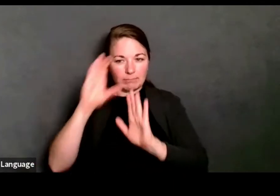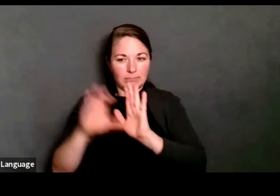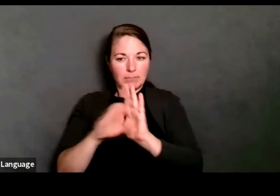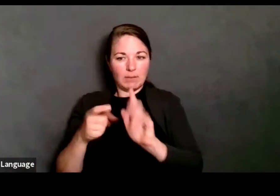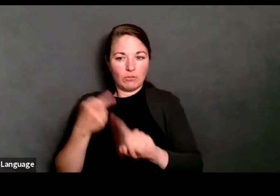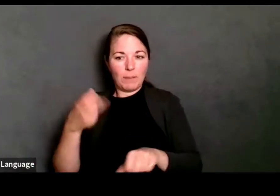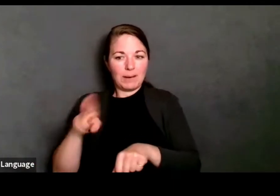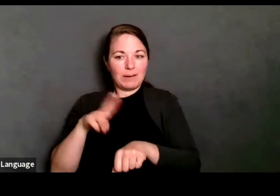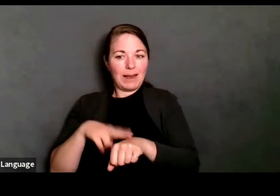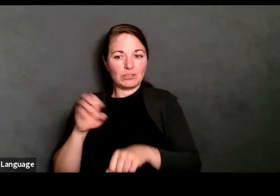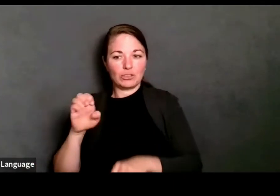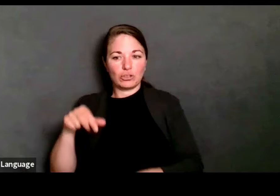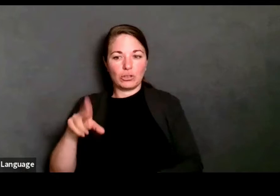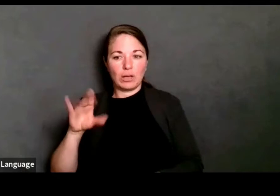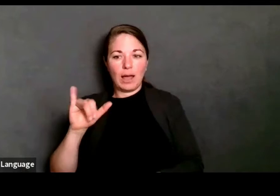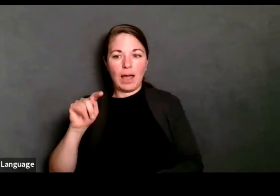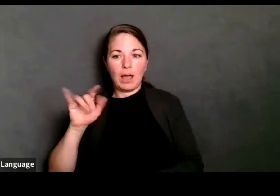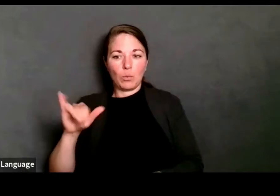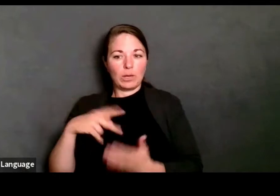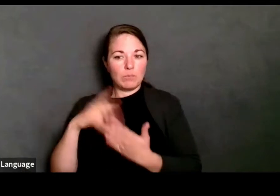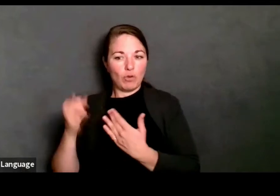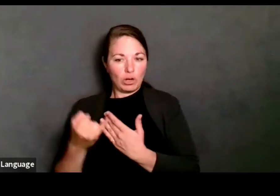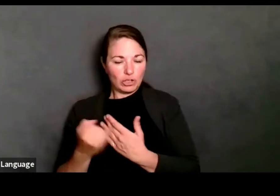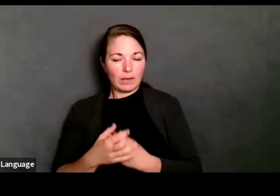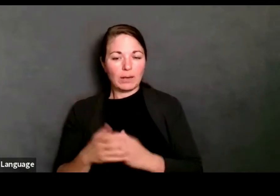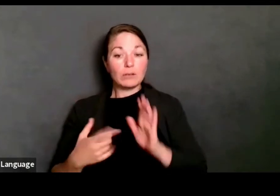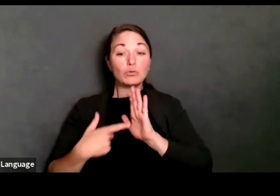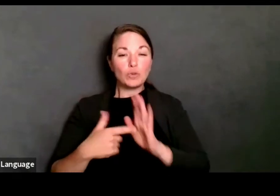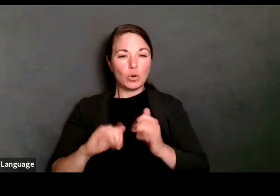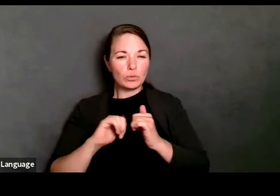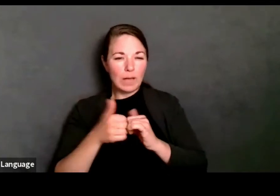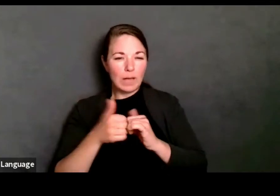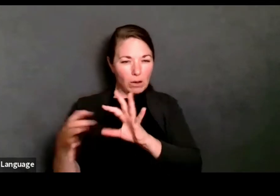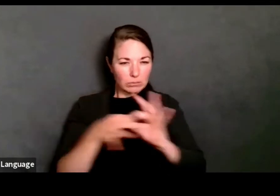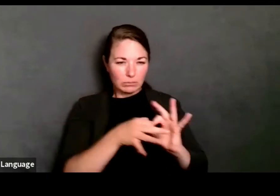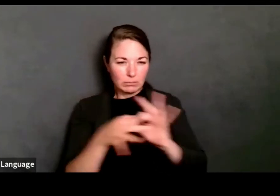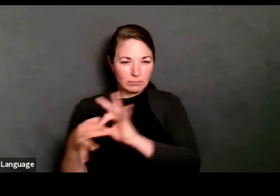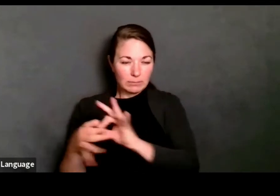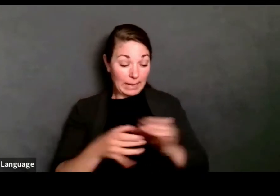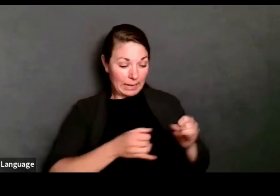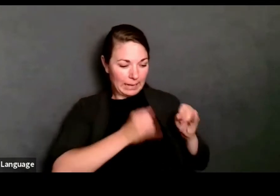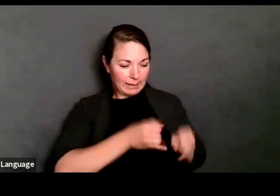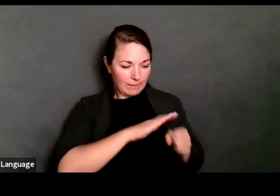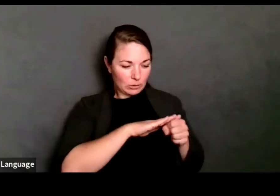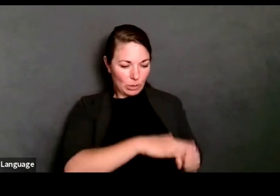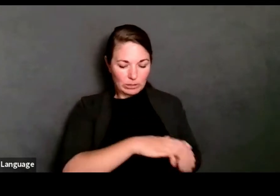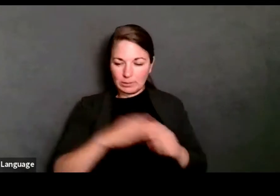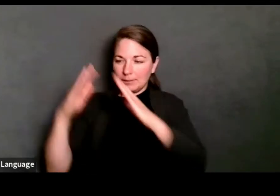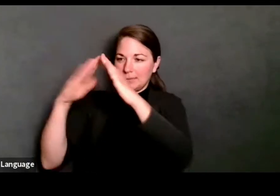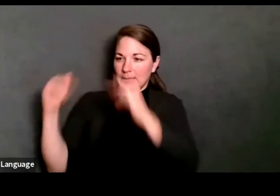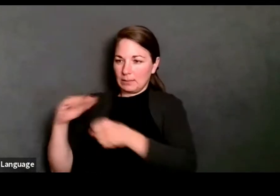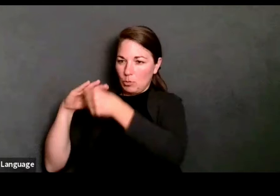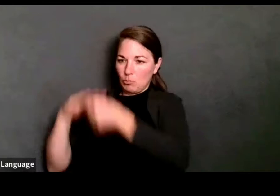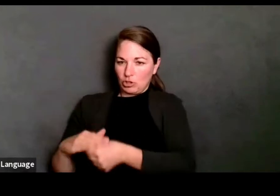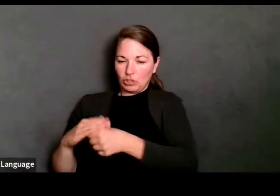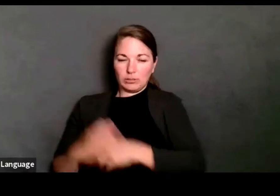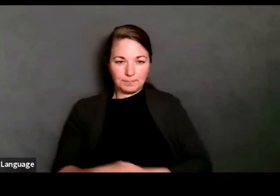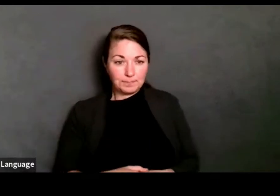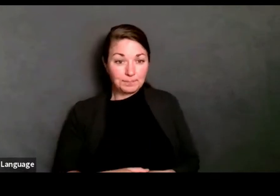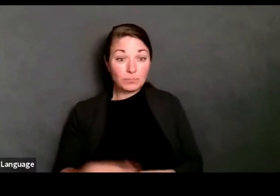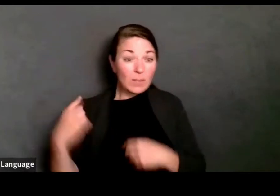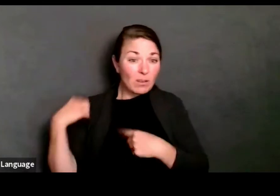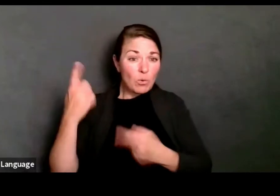diagram from the National Equity Project that helps to explain the interplay between individual and systemic oppression. For a long